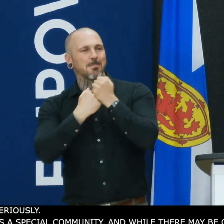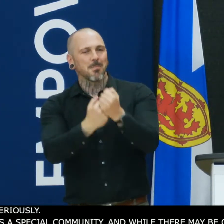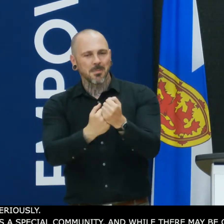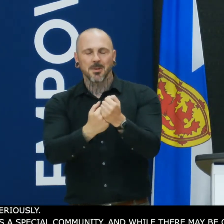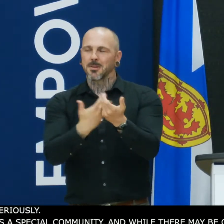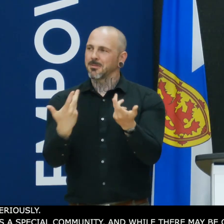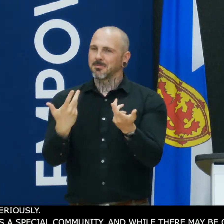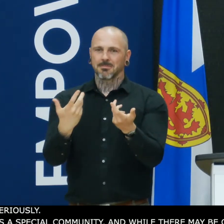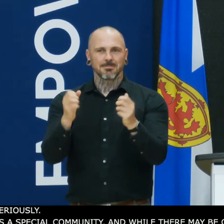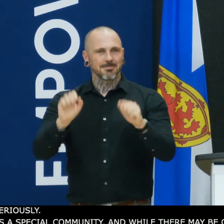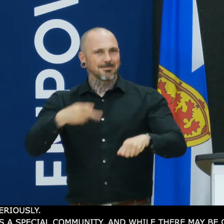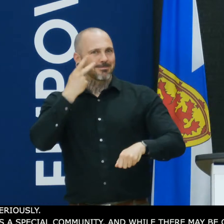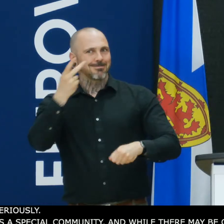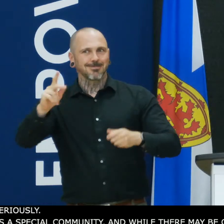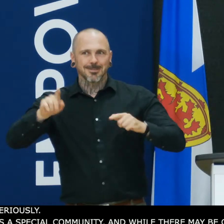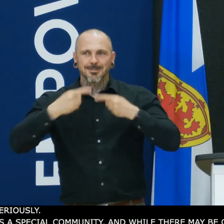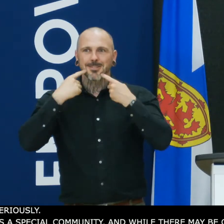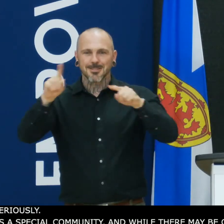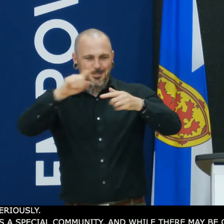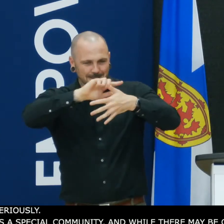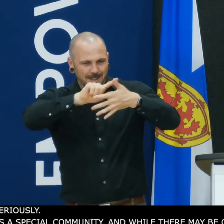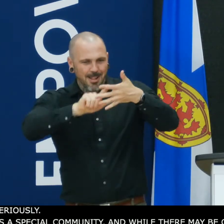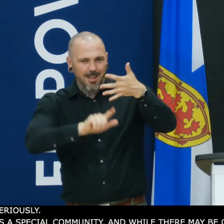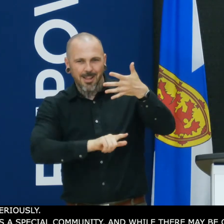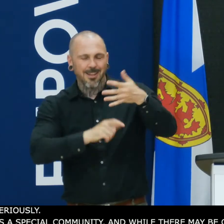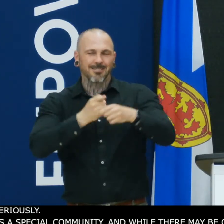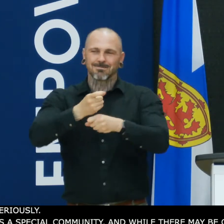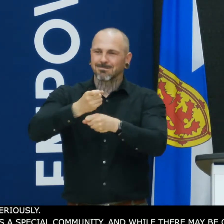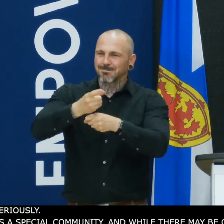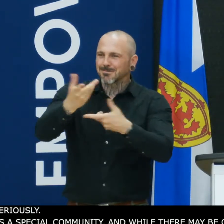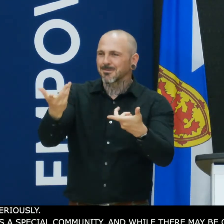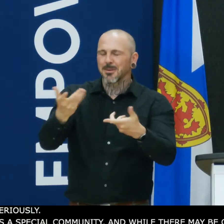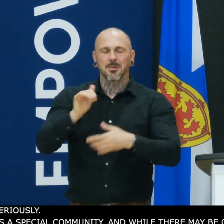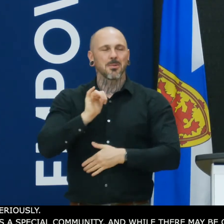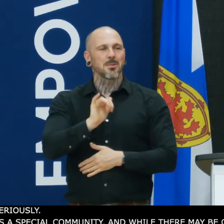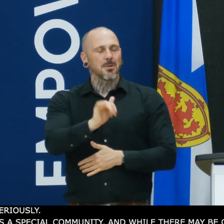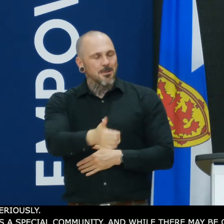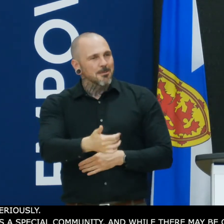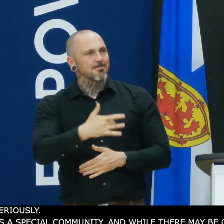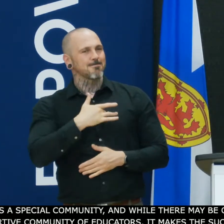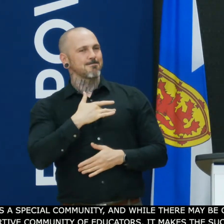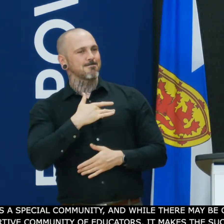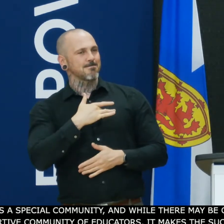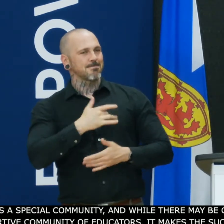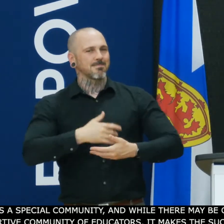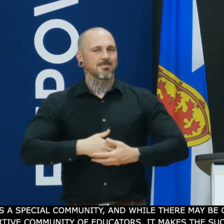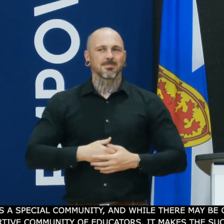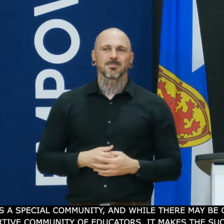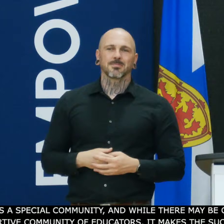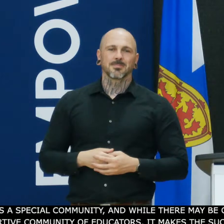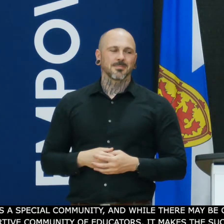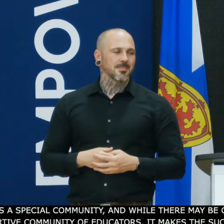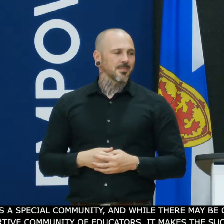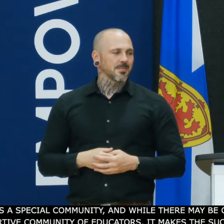the successes we see at the end of each academic year that much more special.